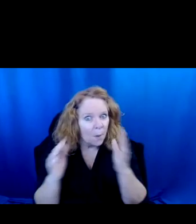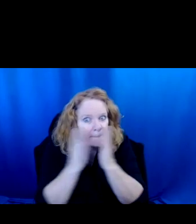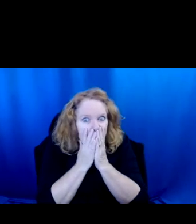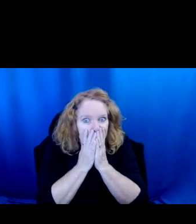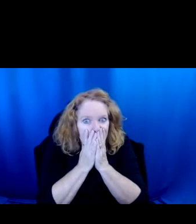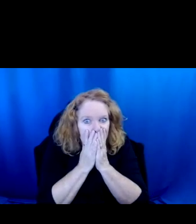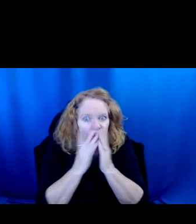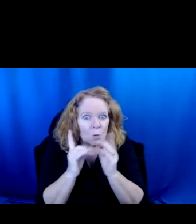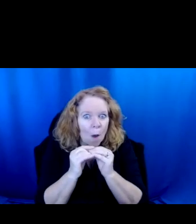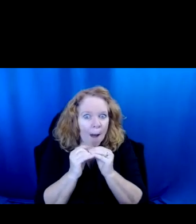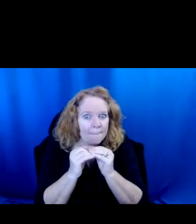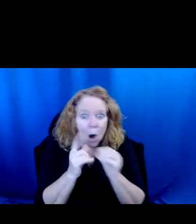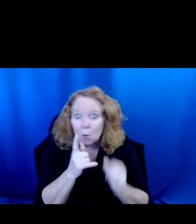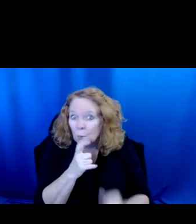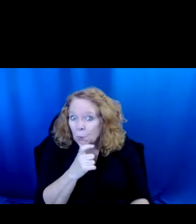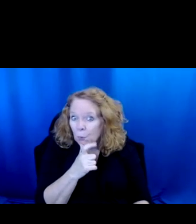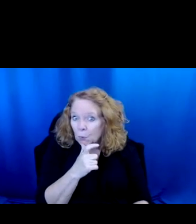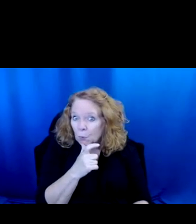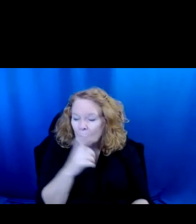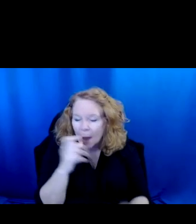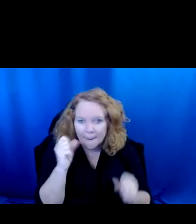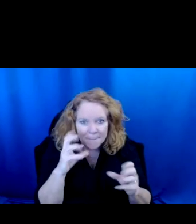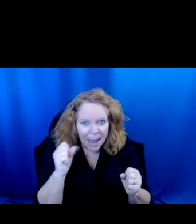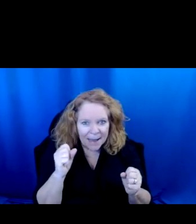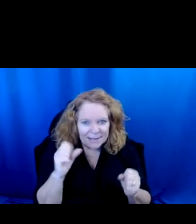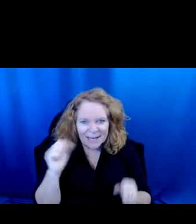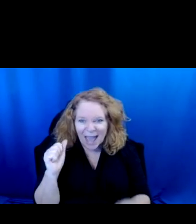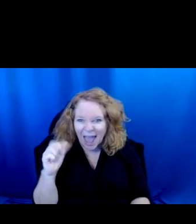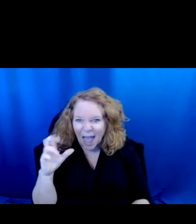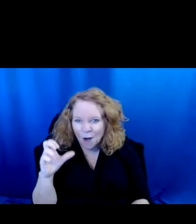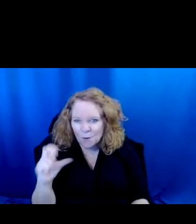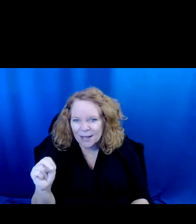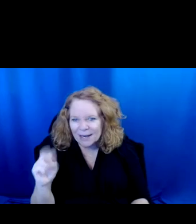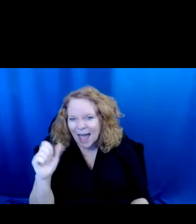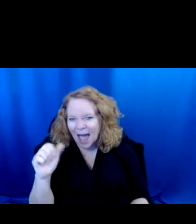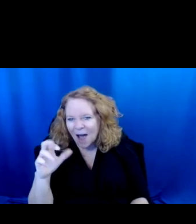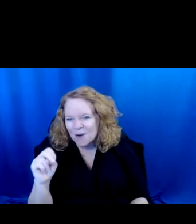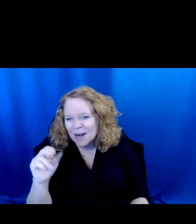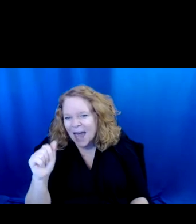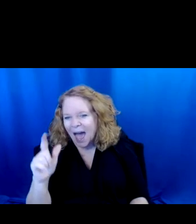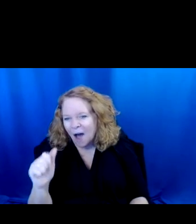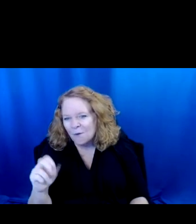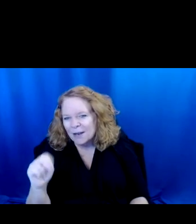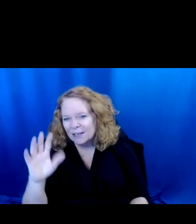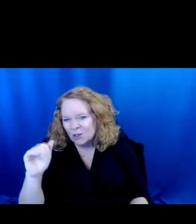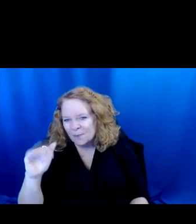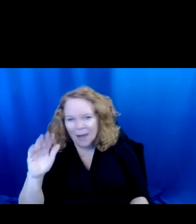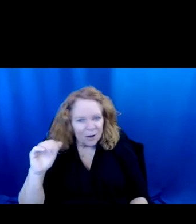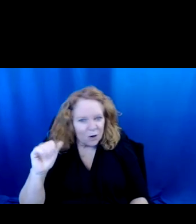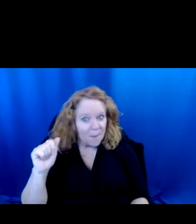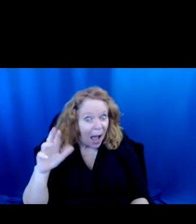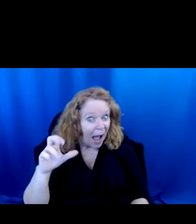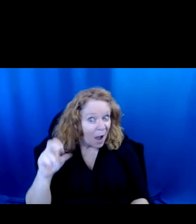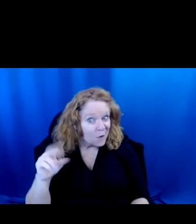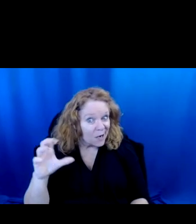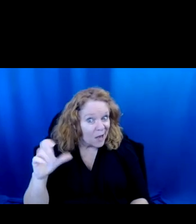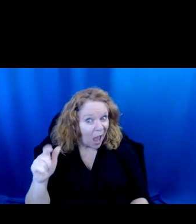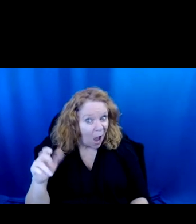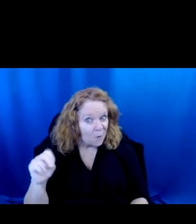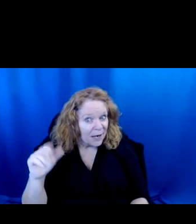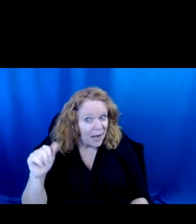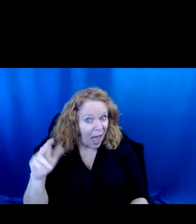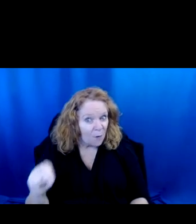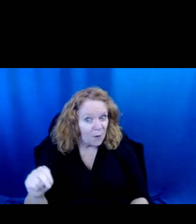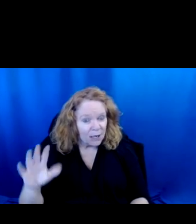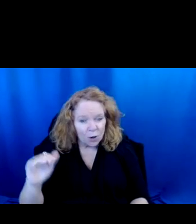is the amazing, incredible Aaron. Aaron, Aaron, goodbye, goodbye, goodbye, Aaron. Aaron, Aaron,